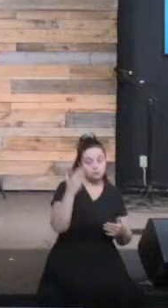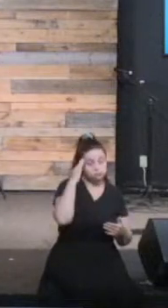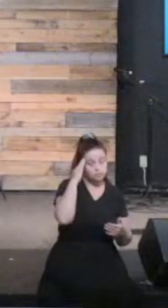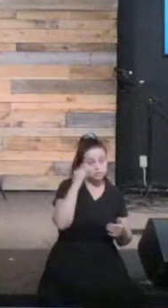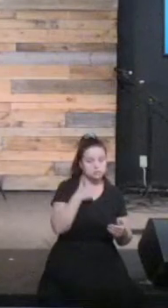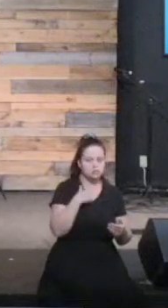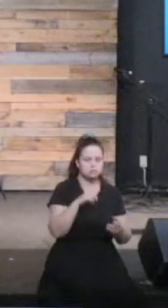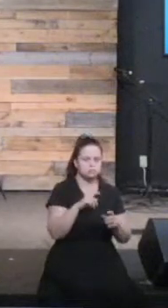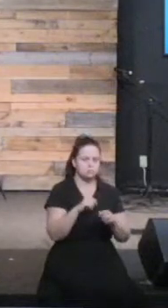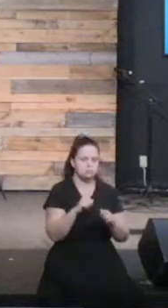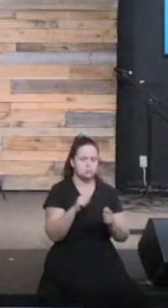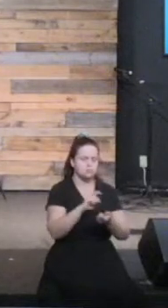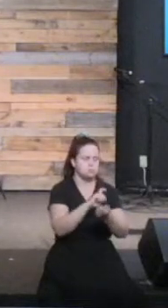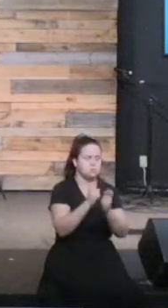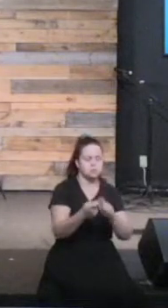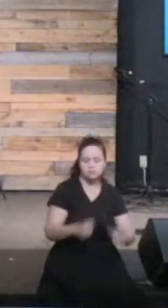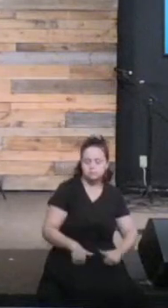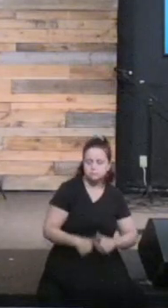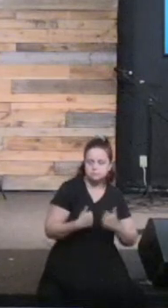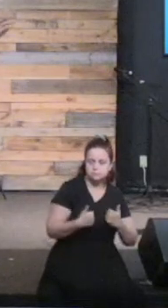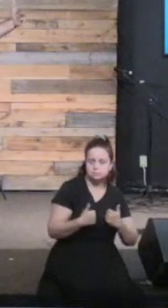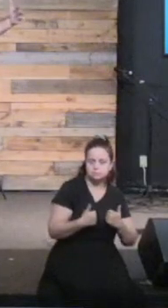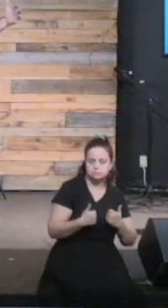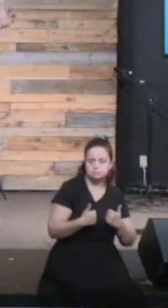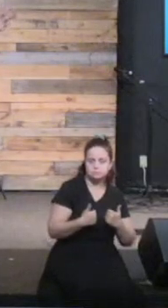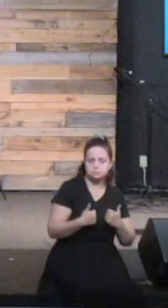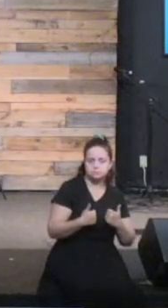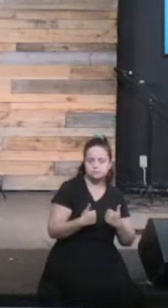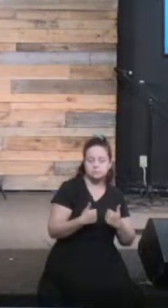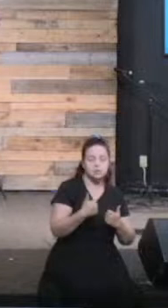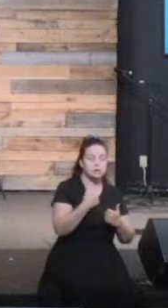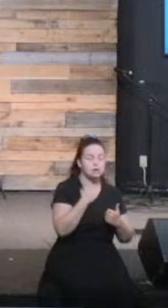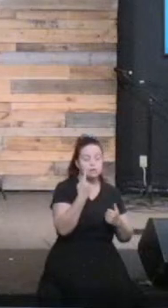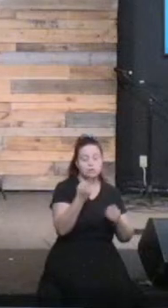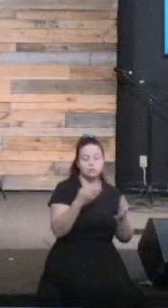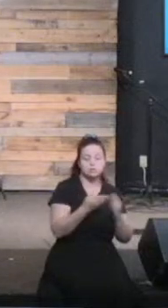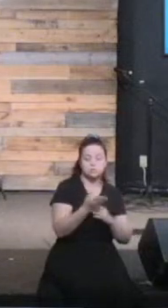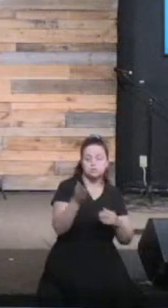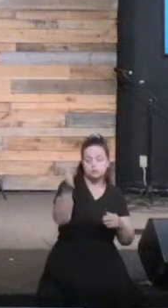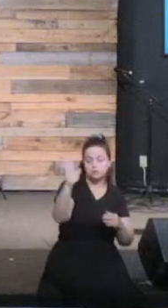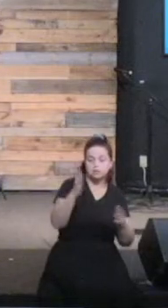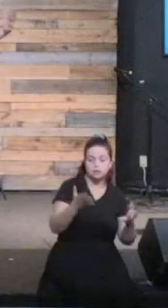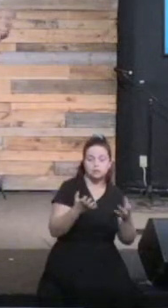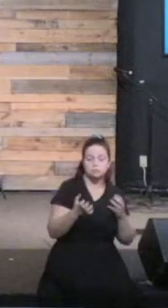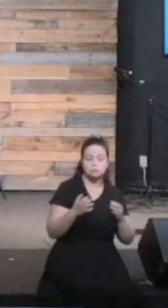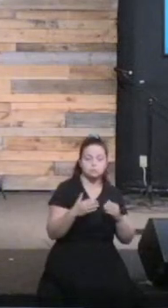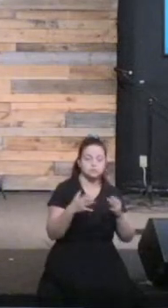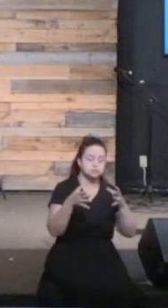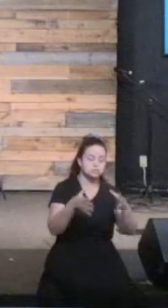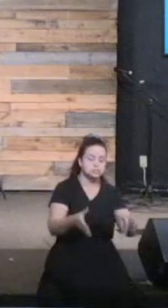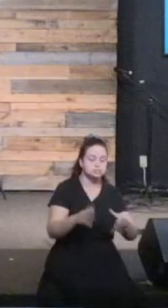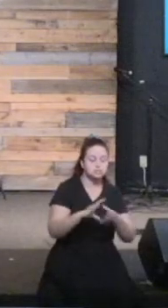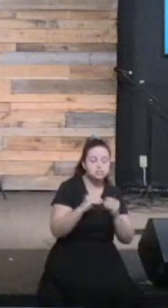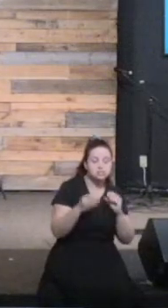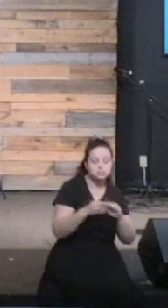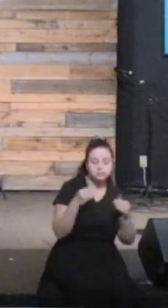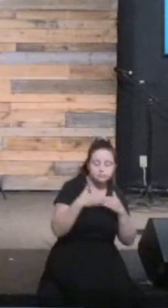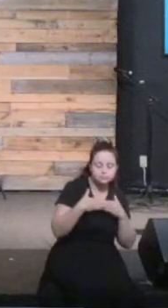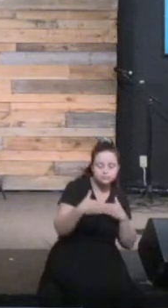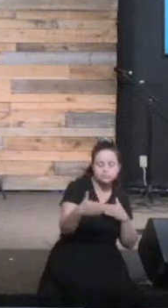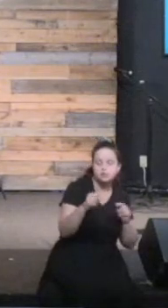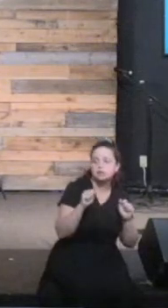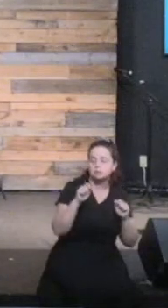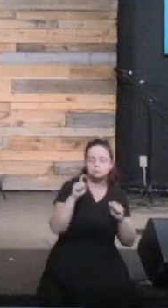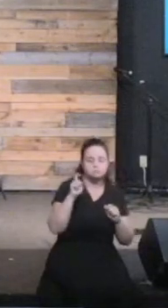shape this life I am one through through whom God wants to leave a legacy I must walk with him